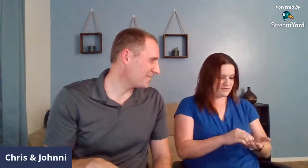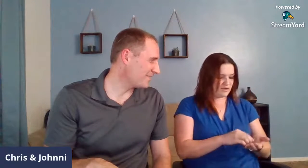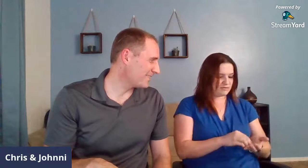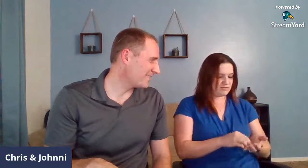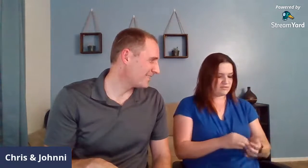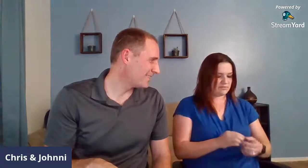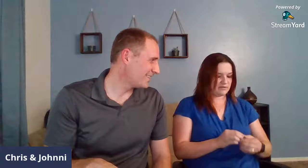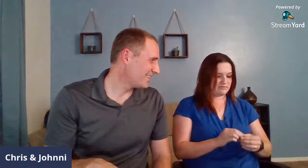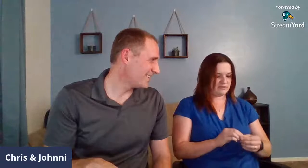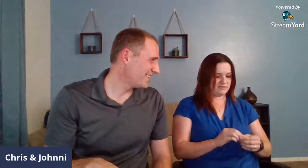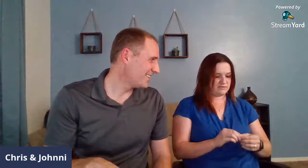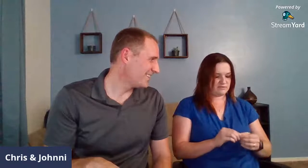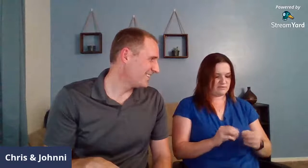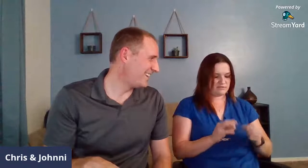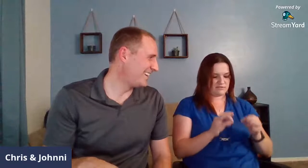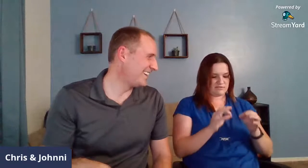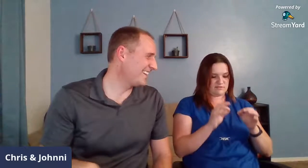Not with these little puff balls. I'm